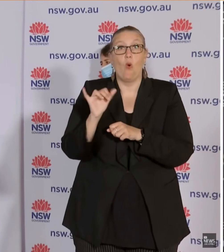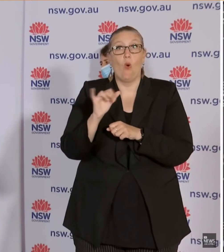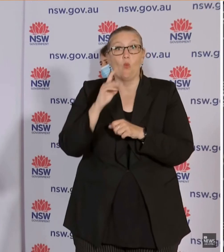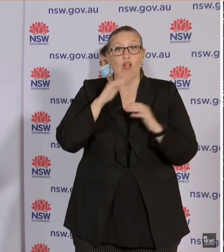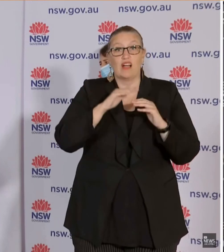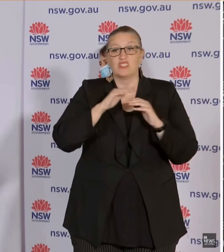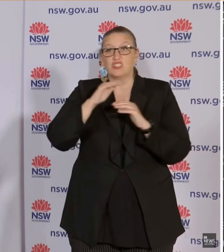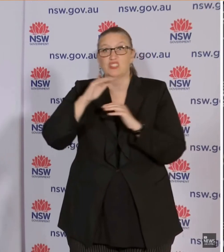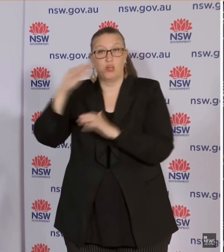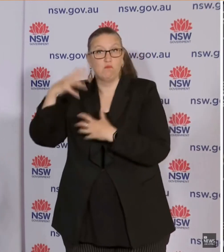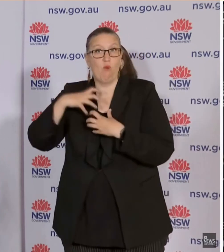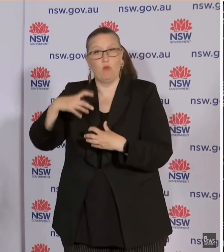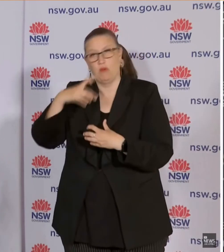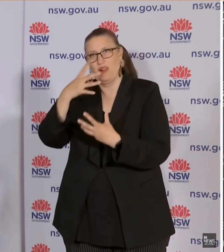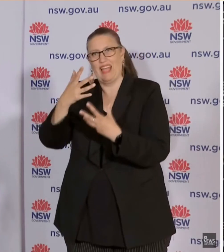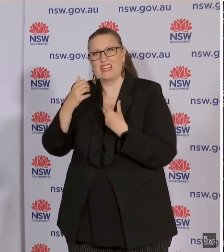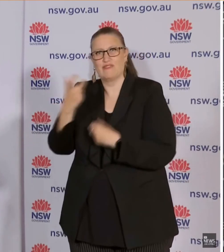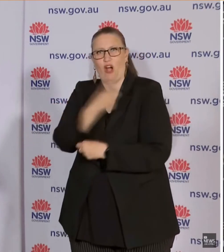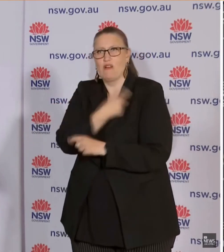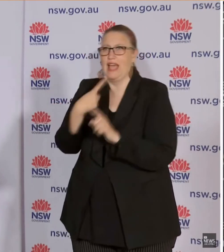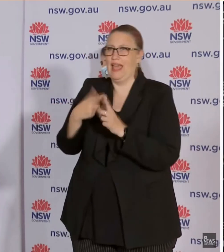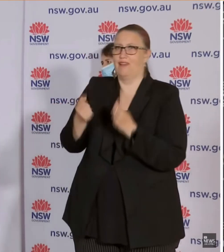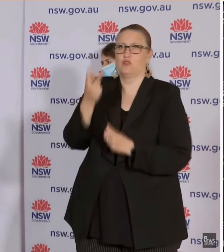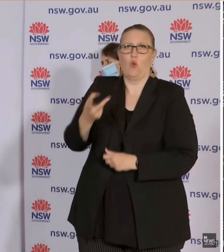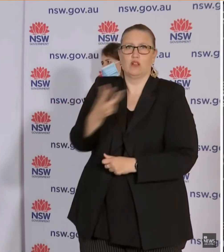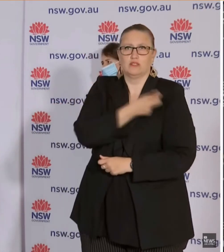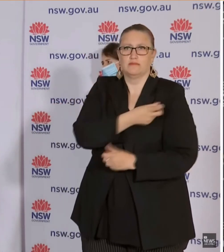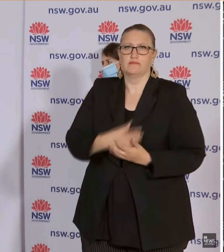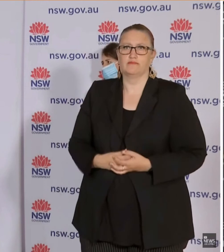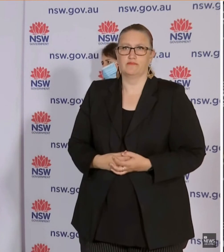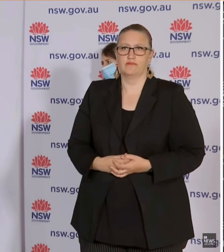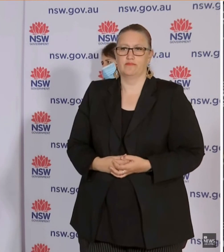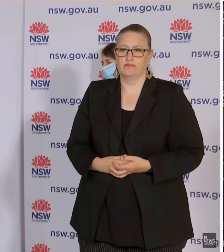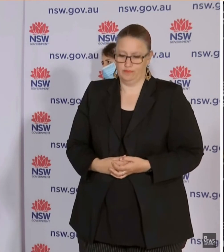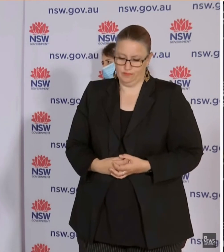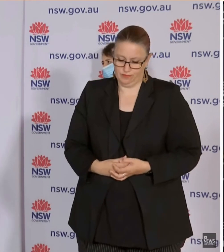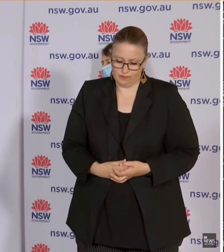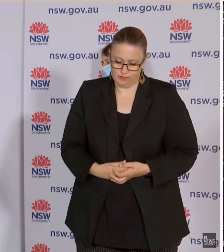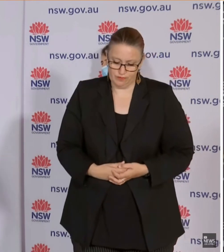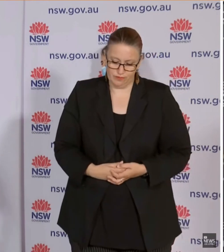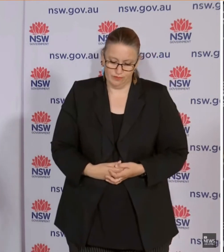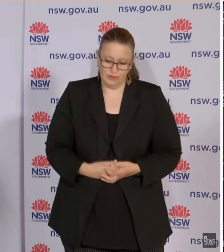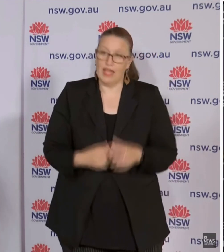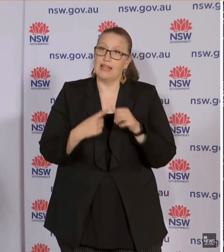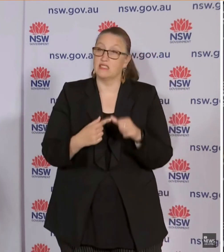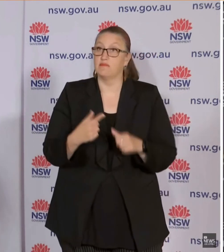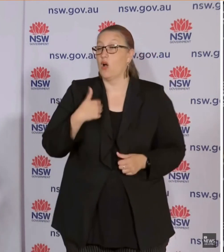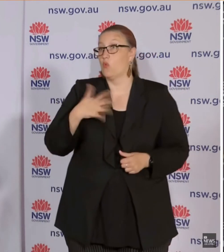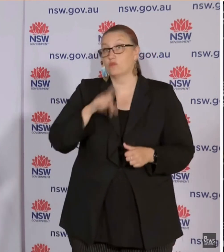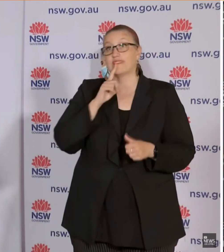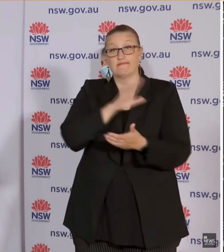metrics that she wants us to look at? So I would hope that it would increase. can I say unashamedly, we